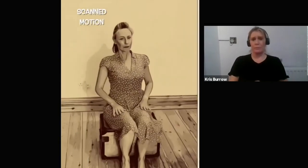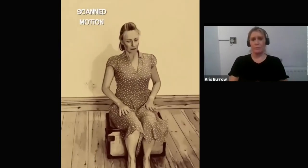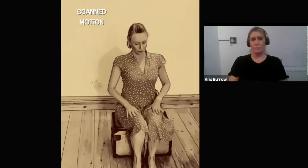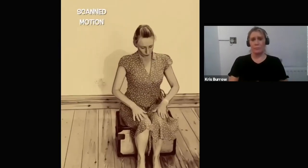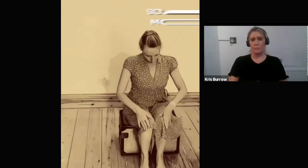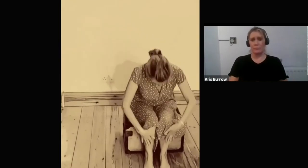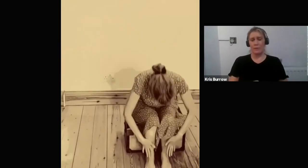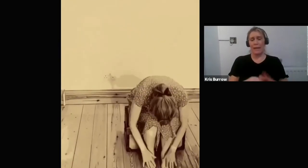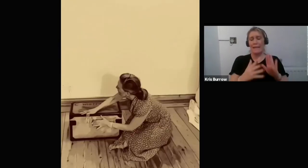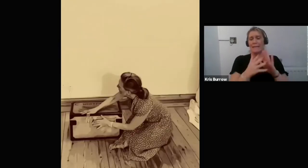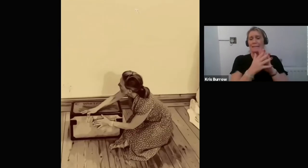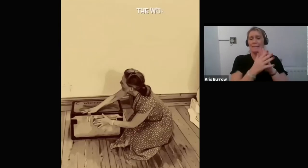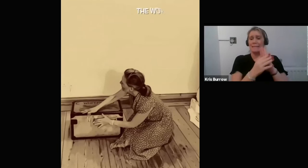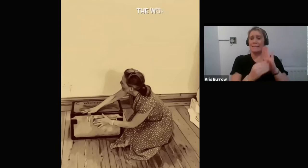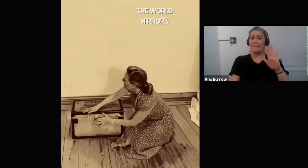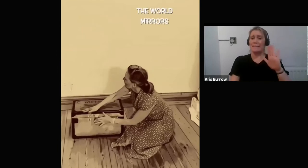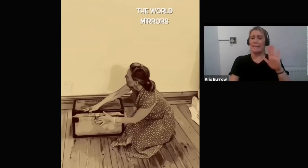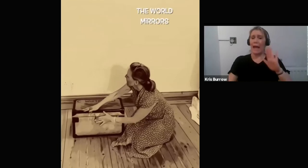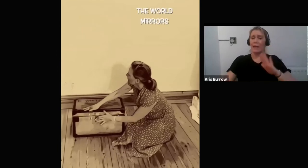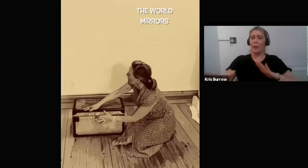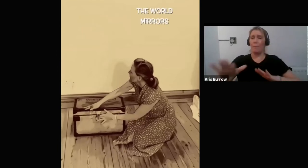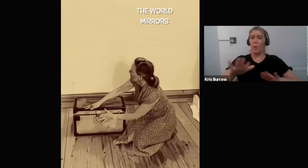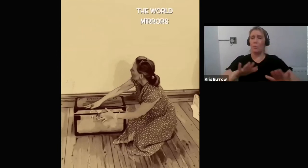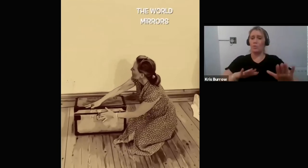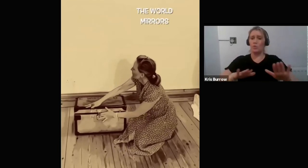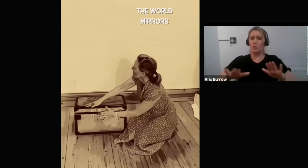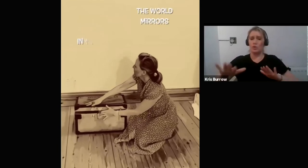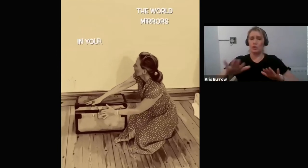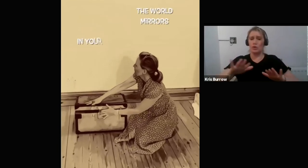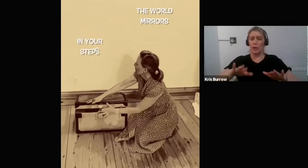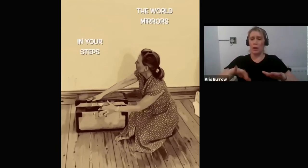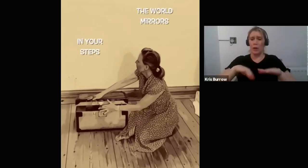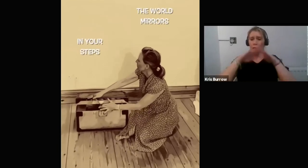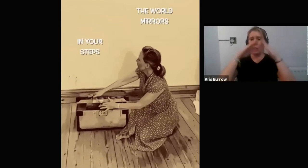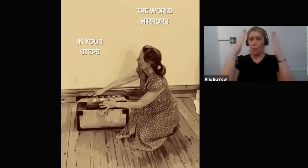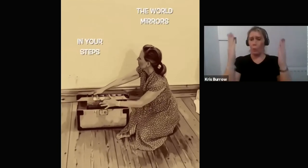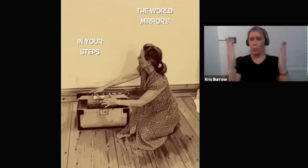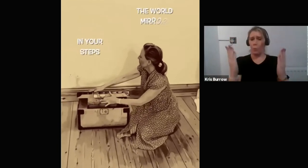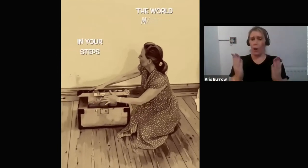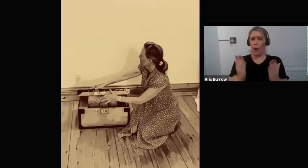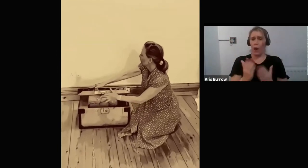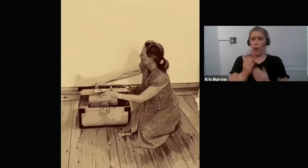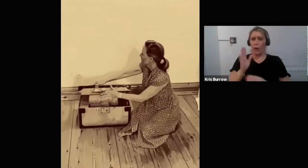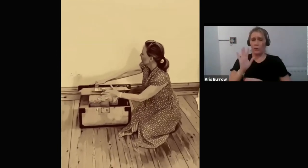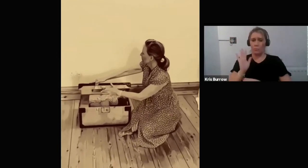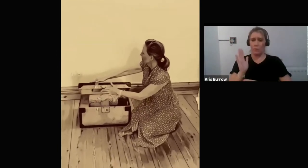motion. The world mirrors in your steps.